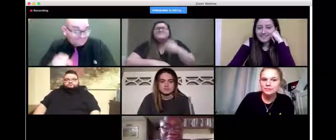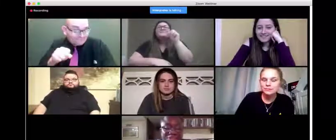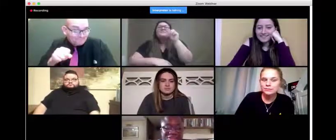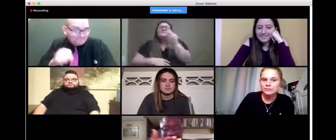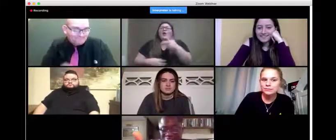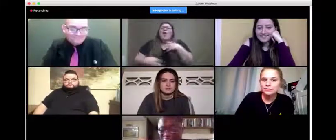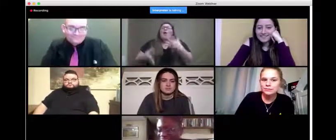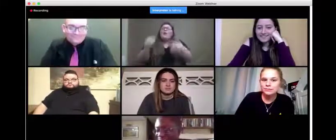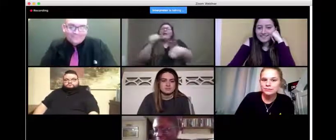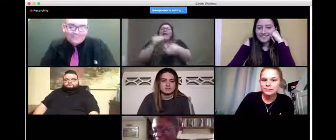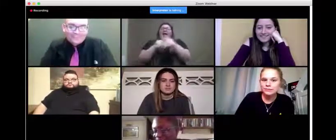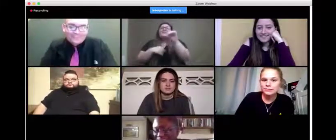what Taylor said,